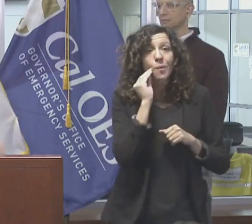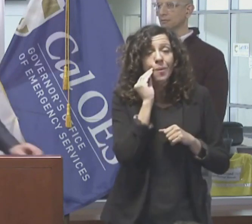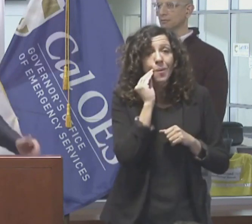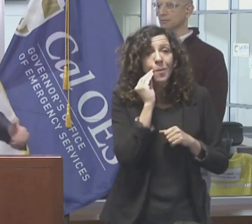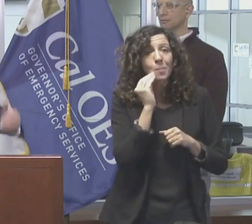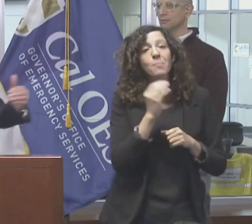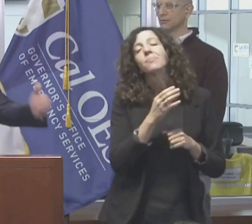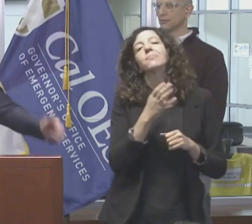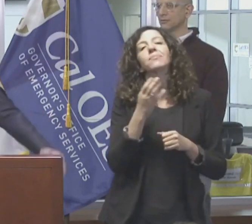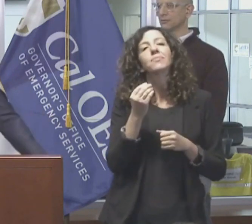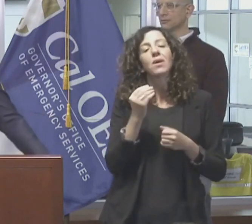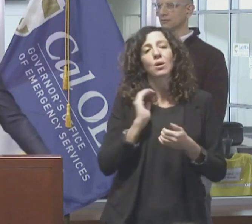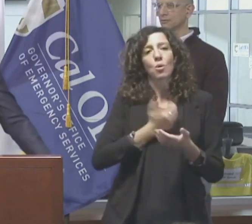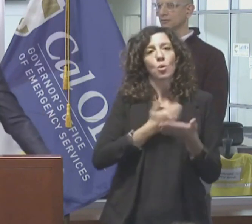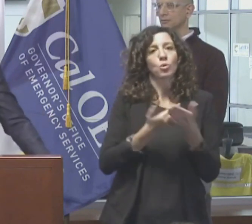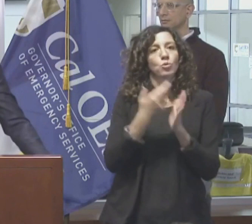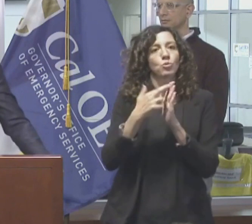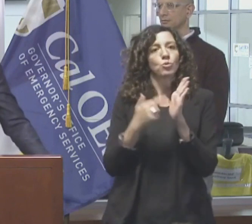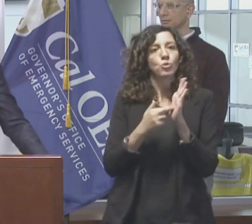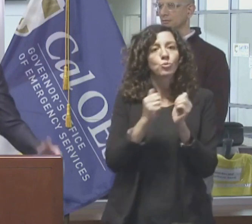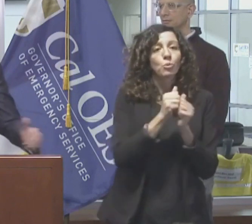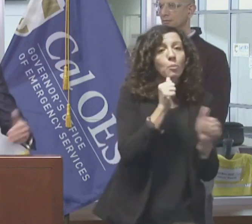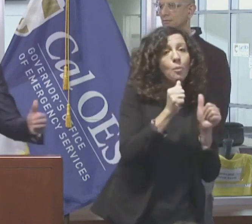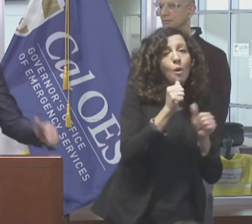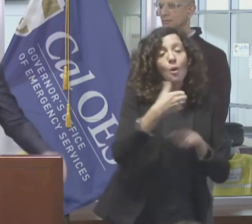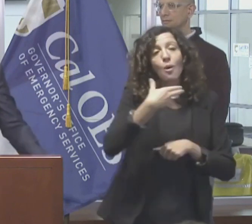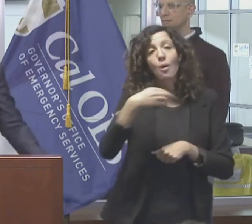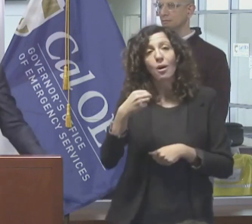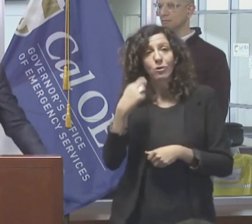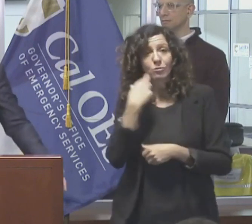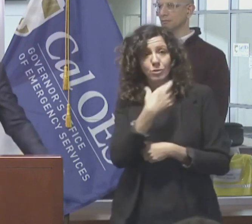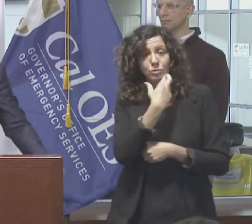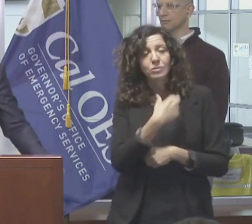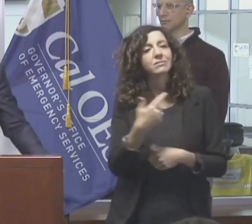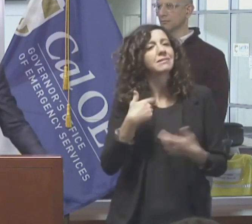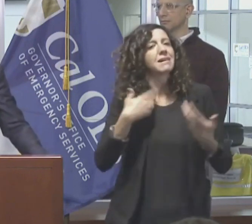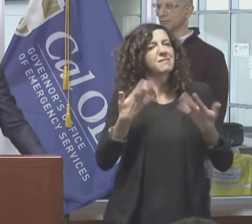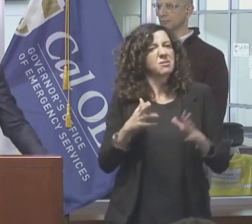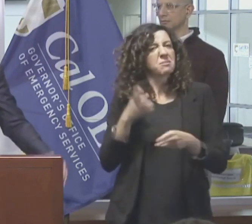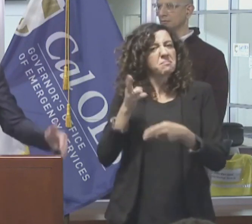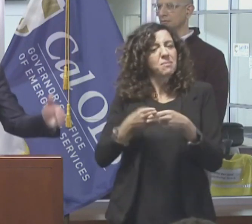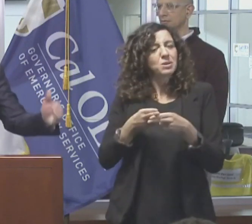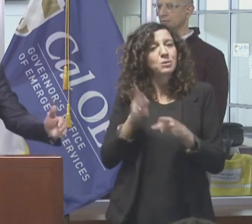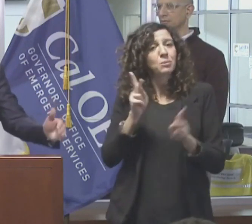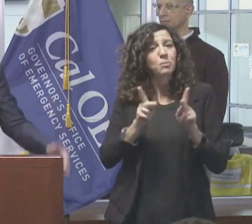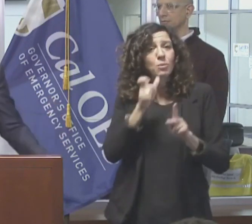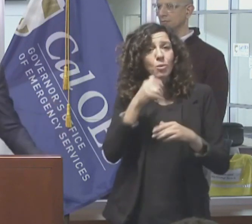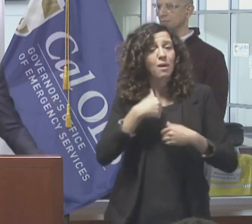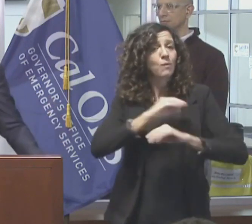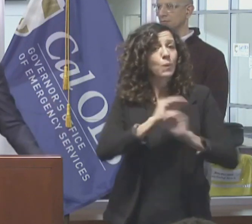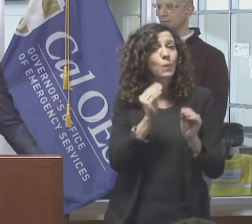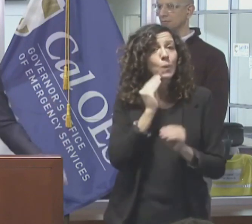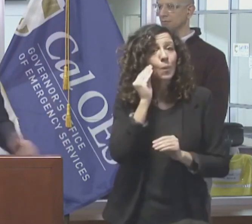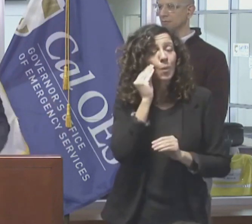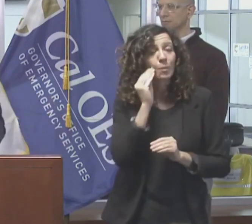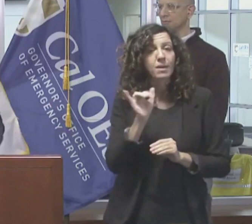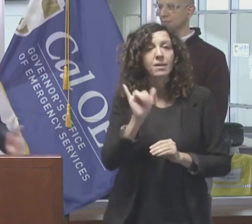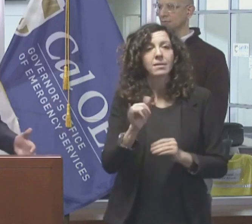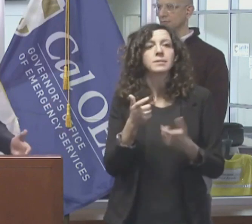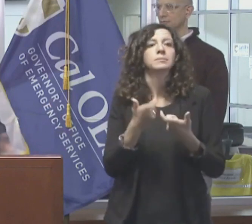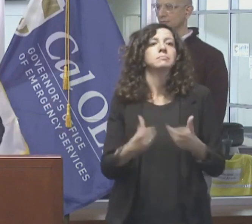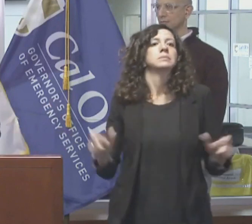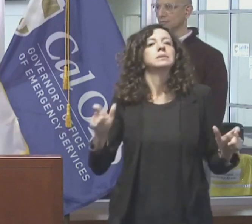bars and new guidelines on restaurants, I referenced the issue of homelessness. This is a top concern in the state of California